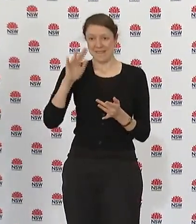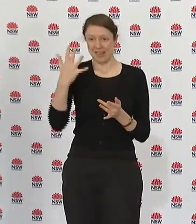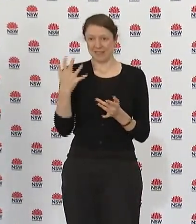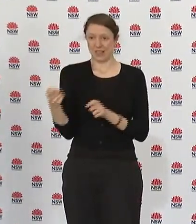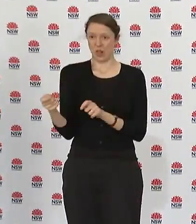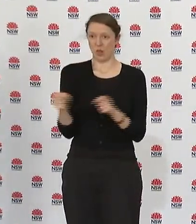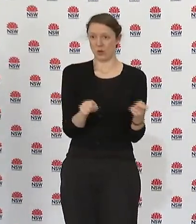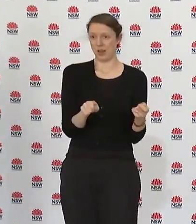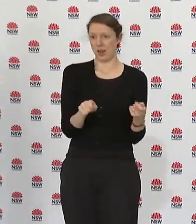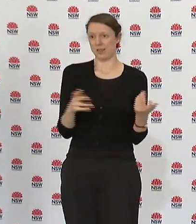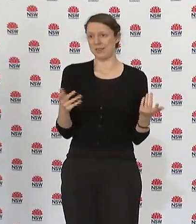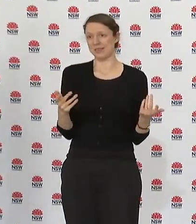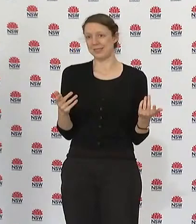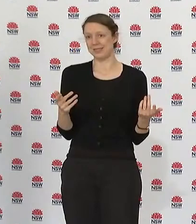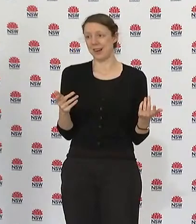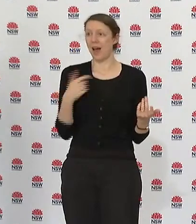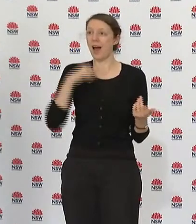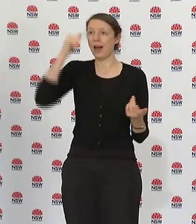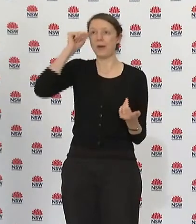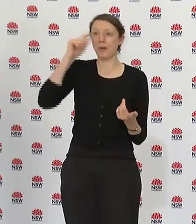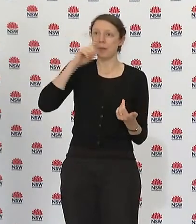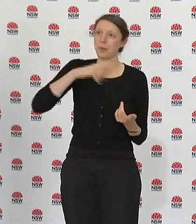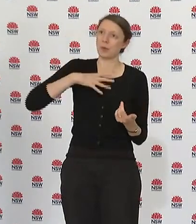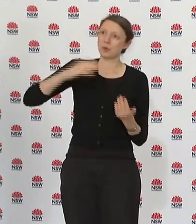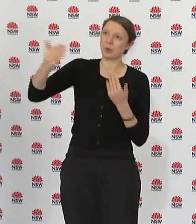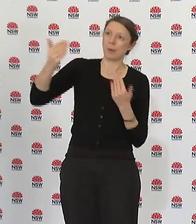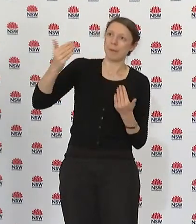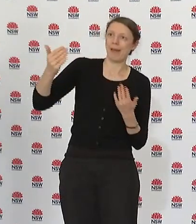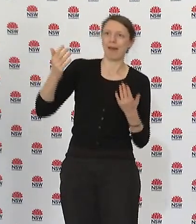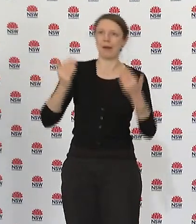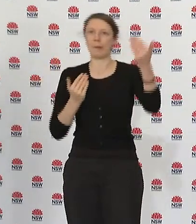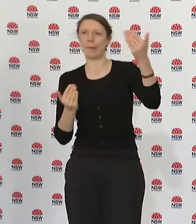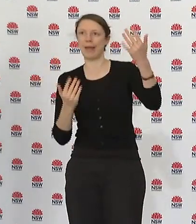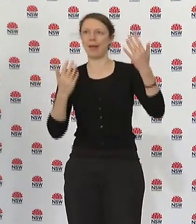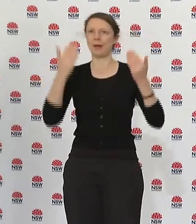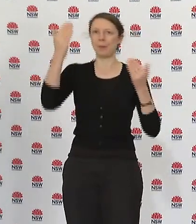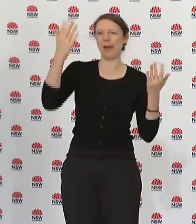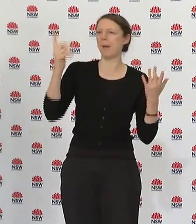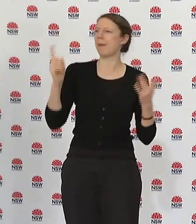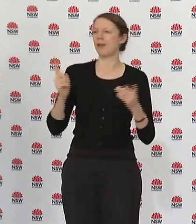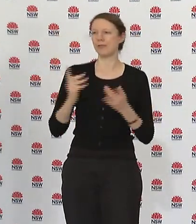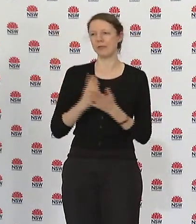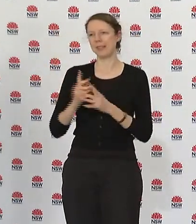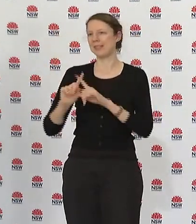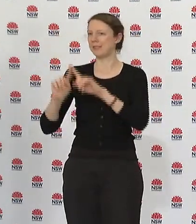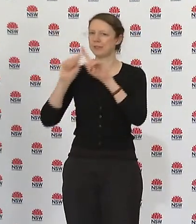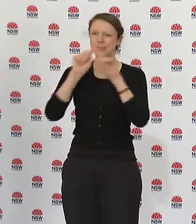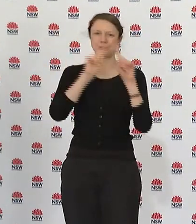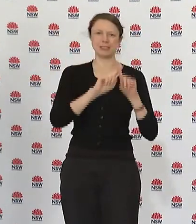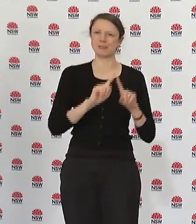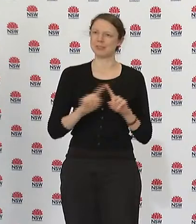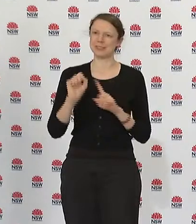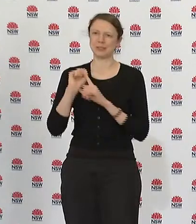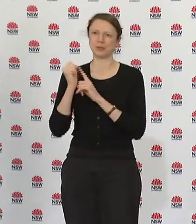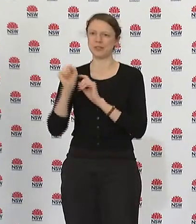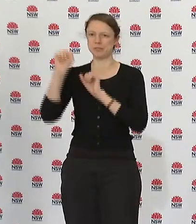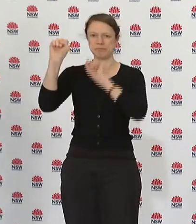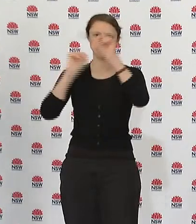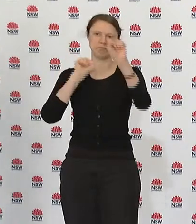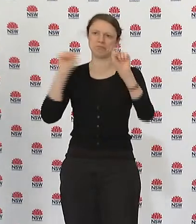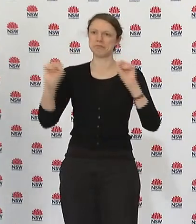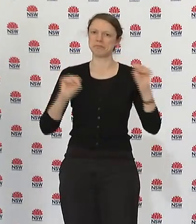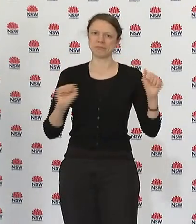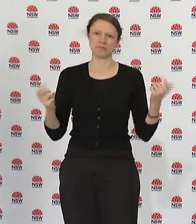want to make comparisons, but it's also important to note that every state has had its own course. Every state has had its own history of how they've dealt with the